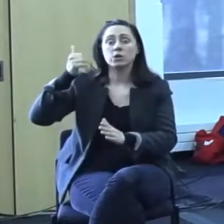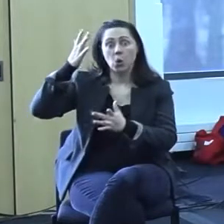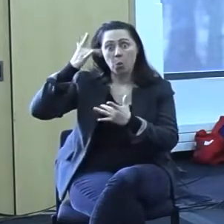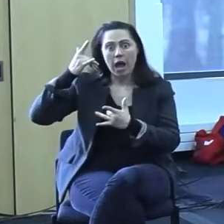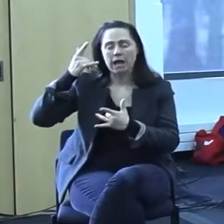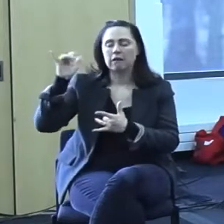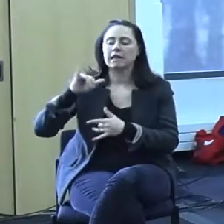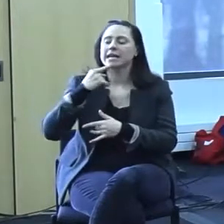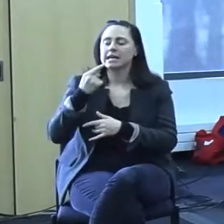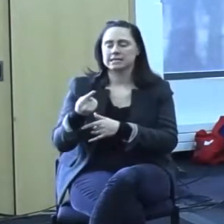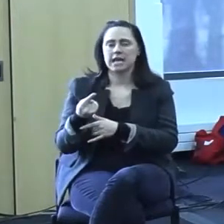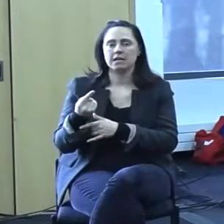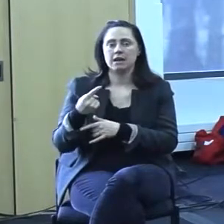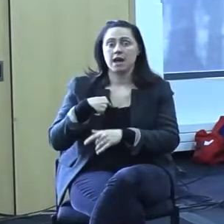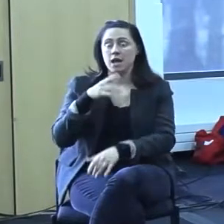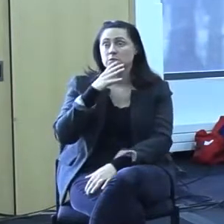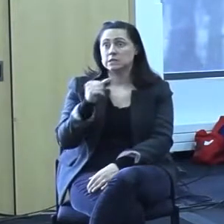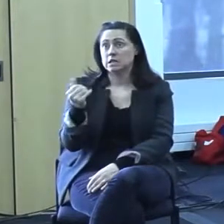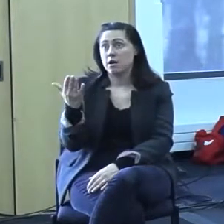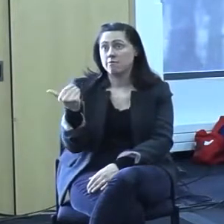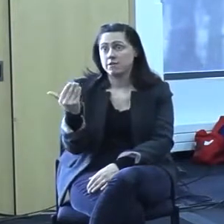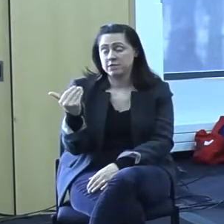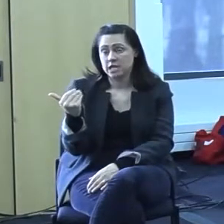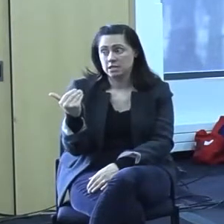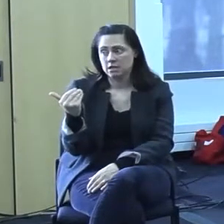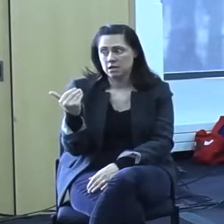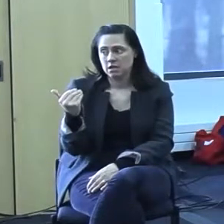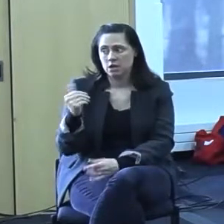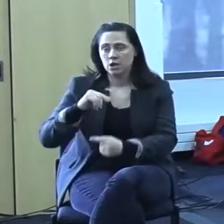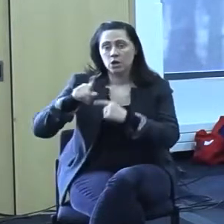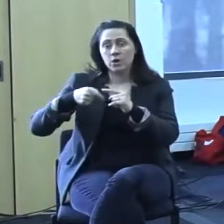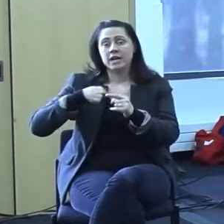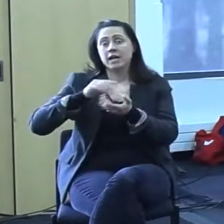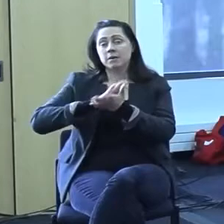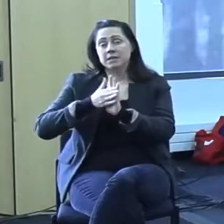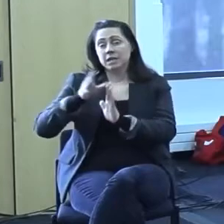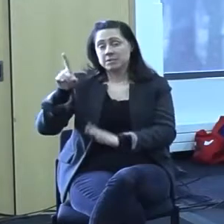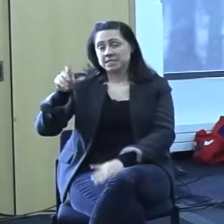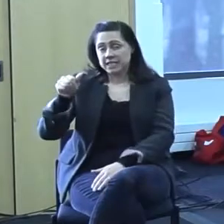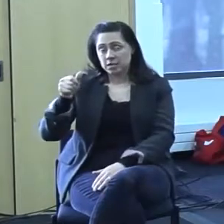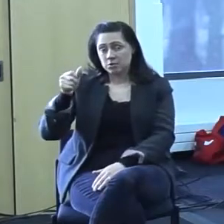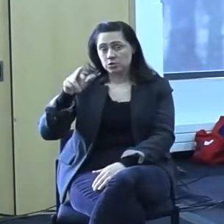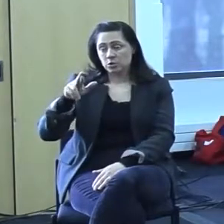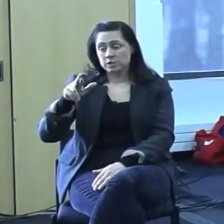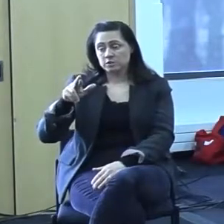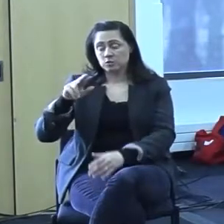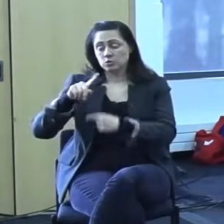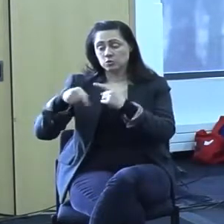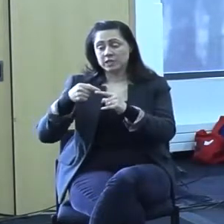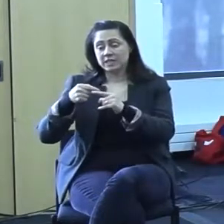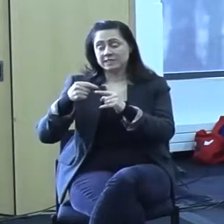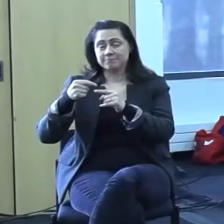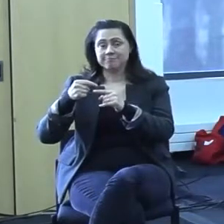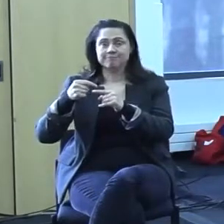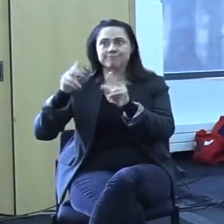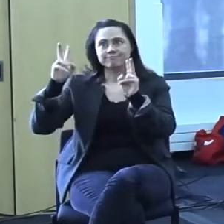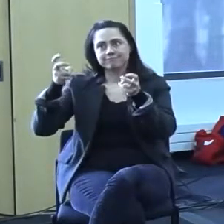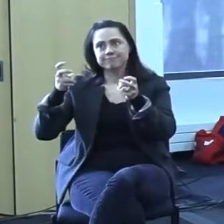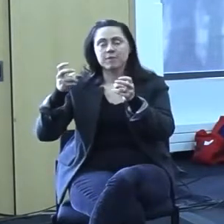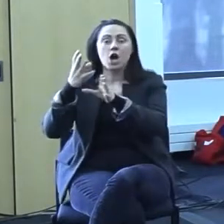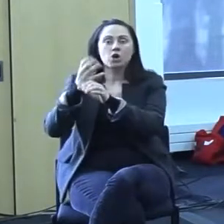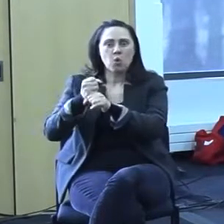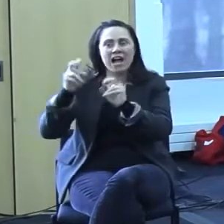like I said, I was 15 when I became disabled or acquired a disability, however you want to phrase